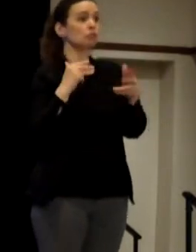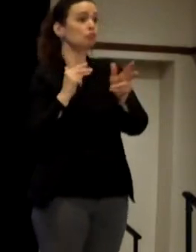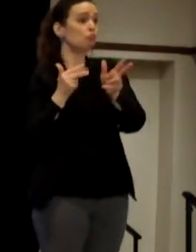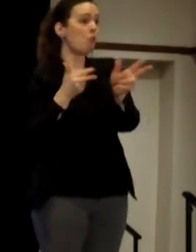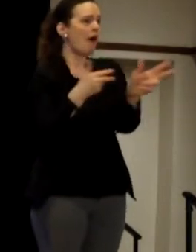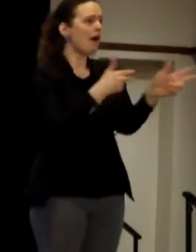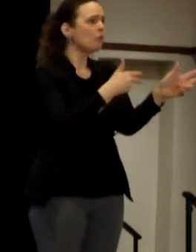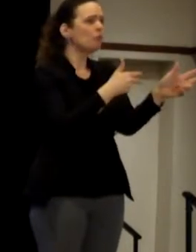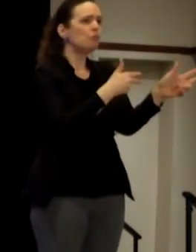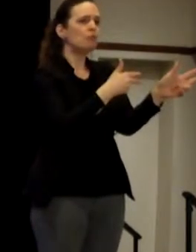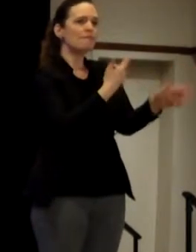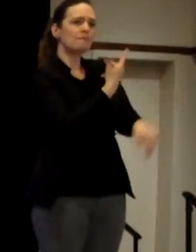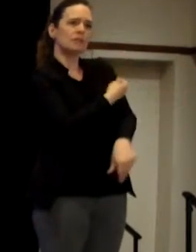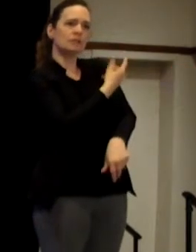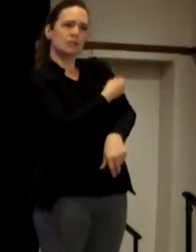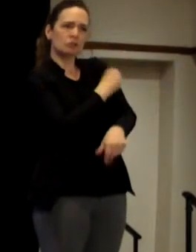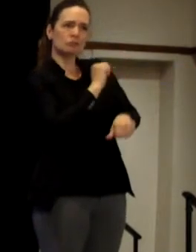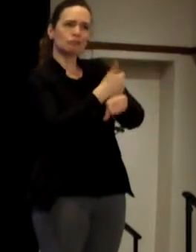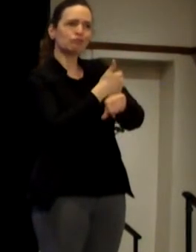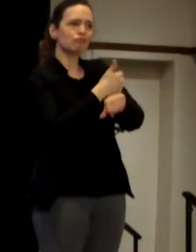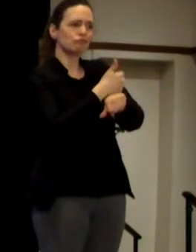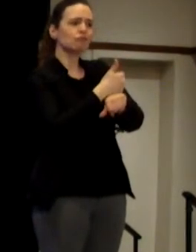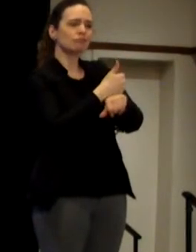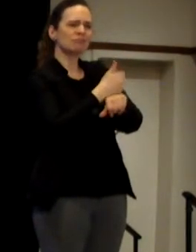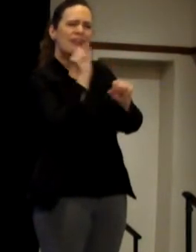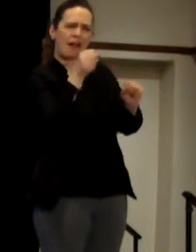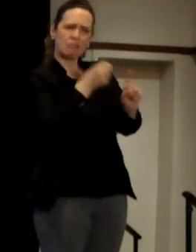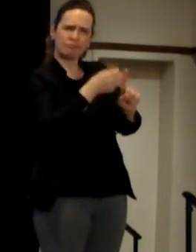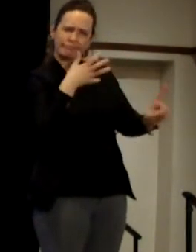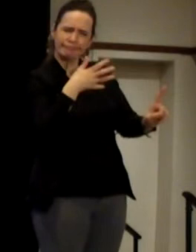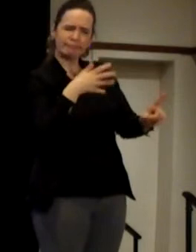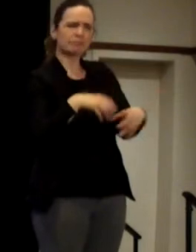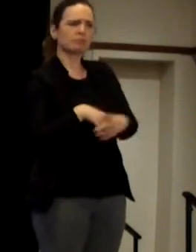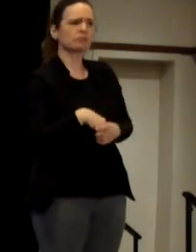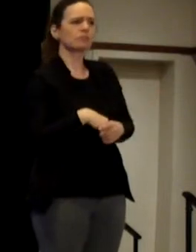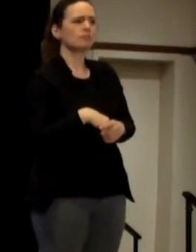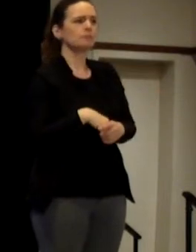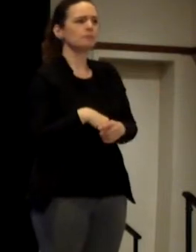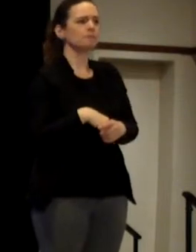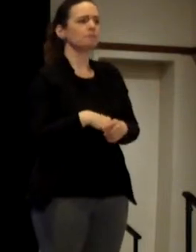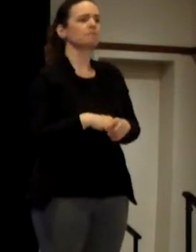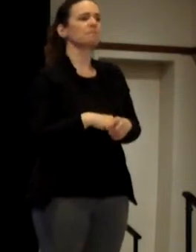not in the mood to go into a big building. Yeah. I want someone to come to me at my car window. Yeah, I think